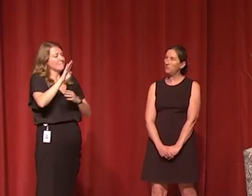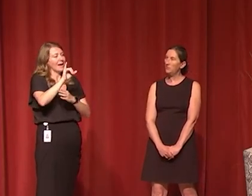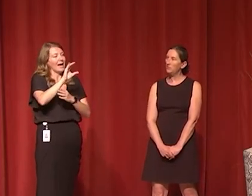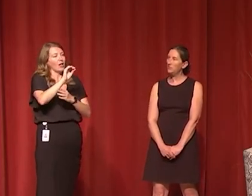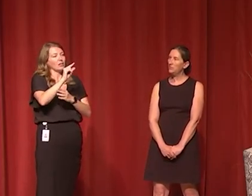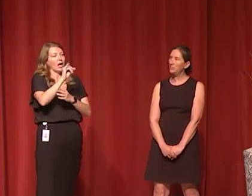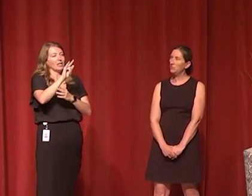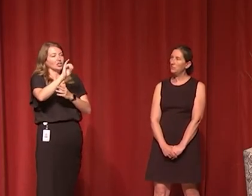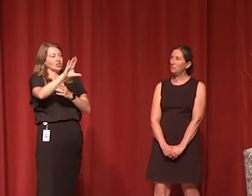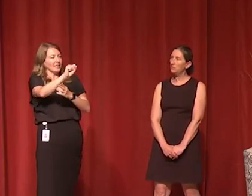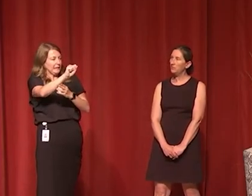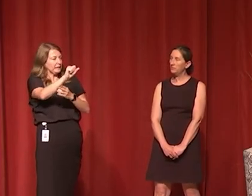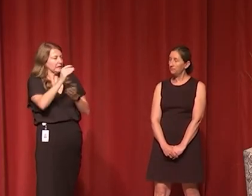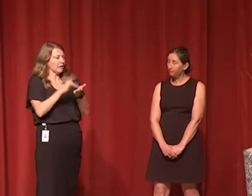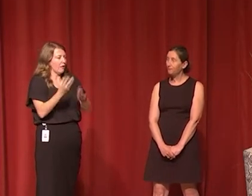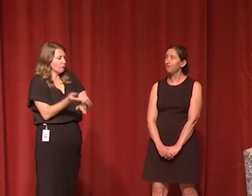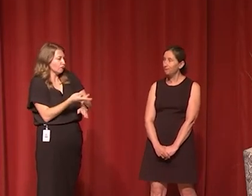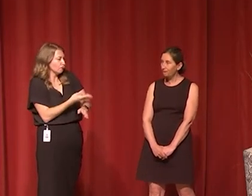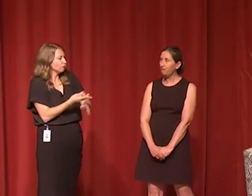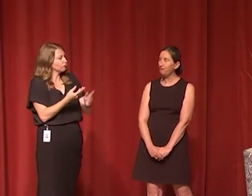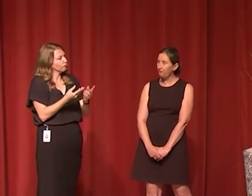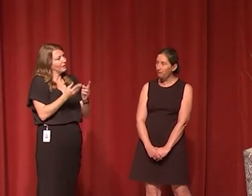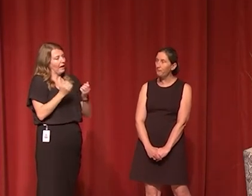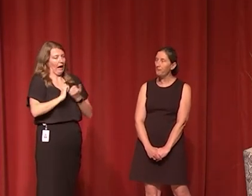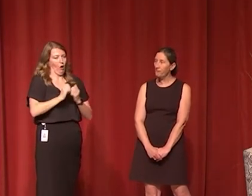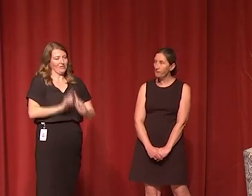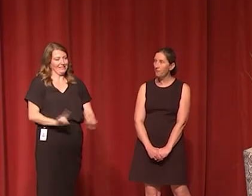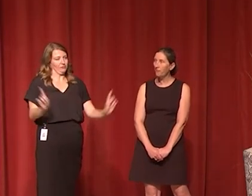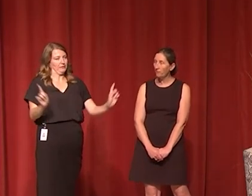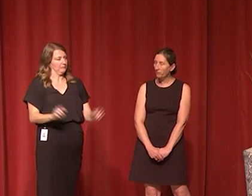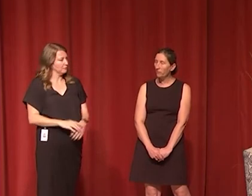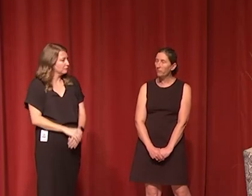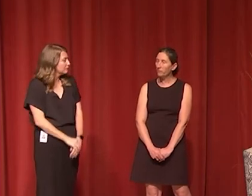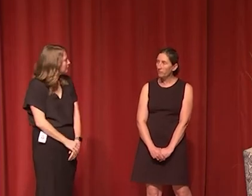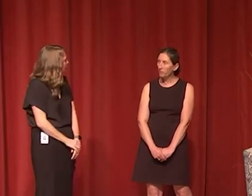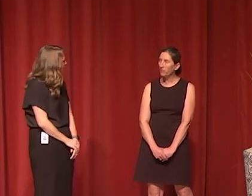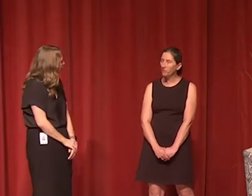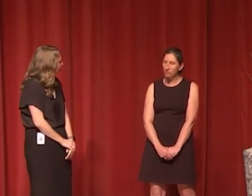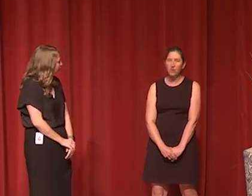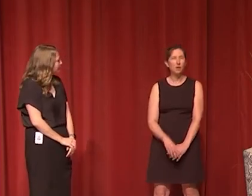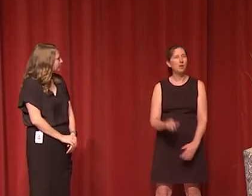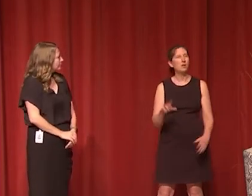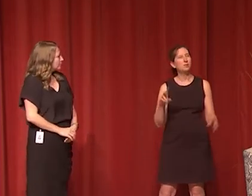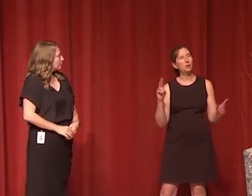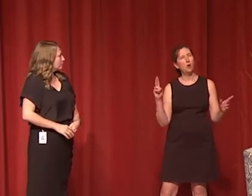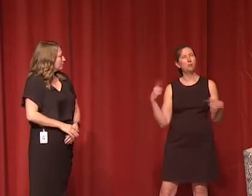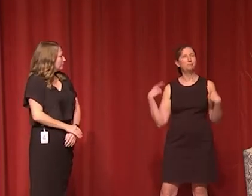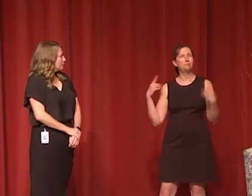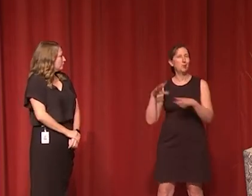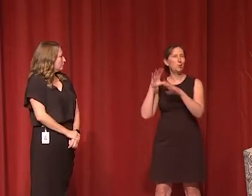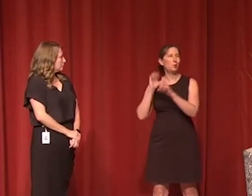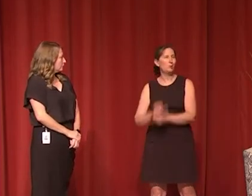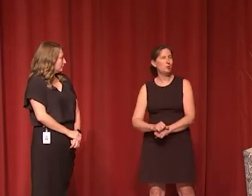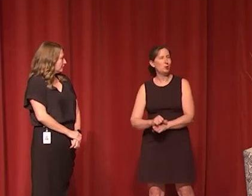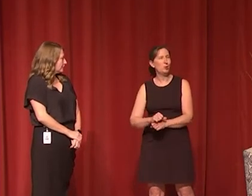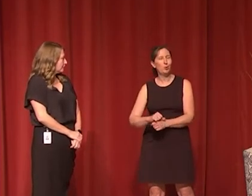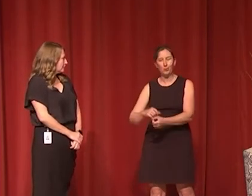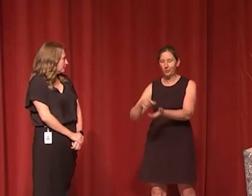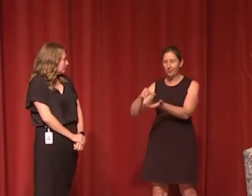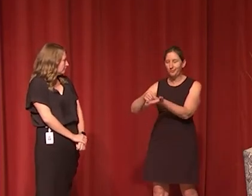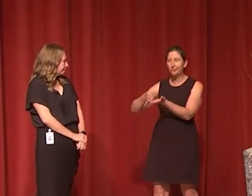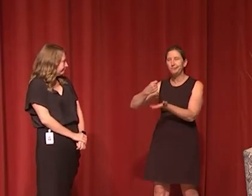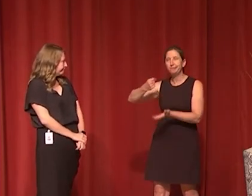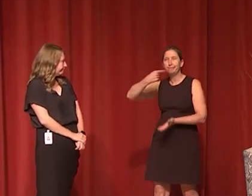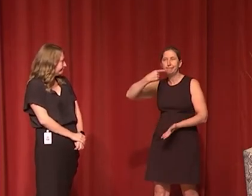treatment? Yeah, so as you mentioned, the FDA approval and the traditional drugs are oral tablets, capsules, things